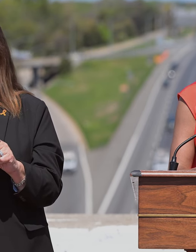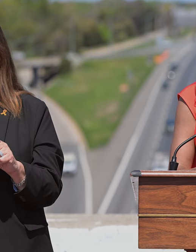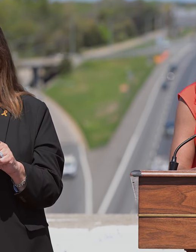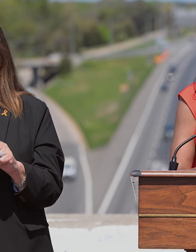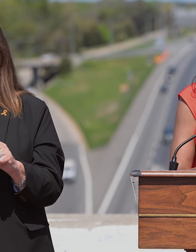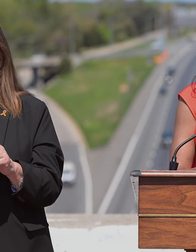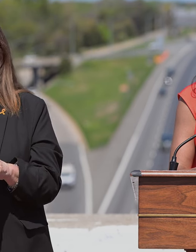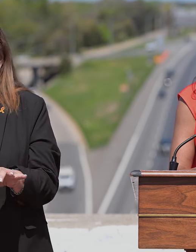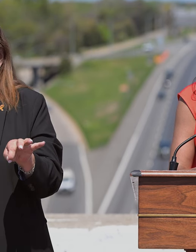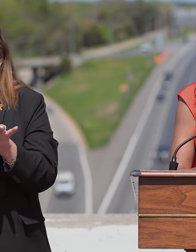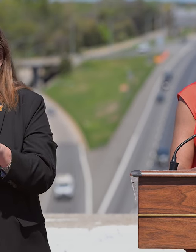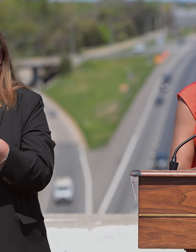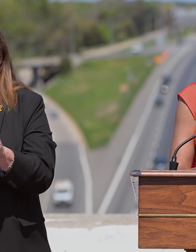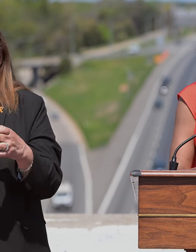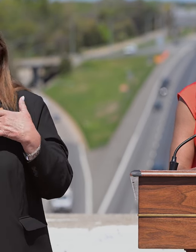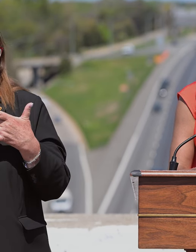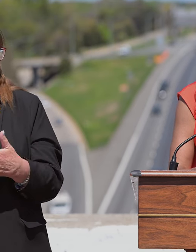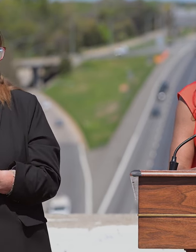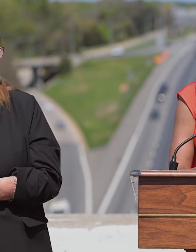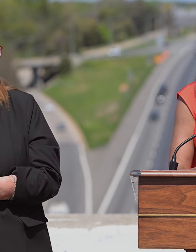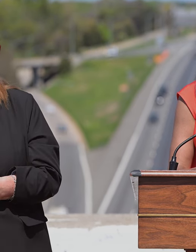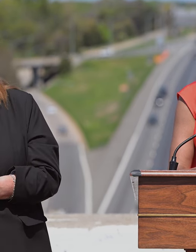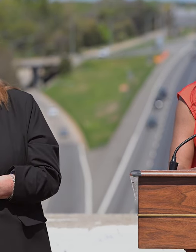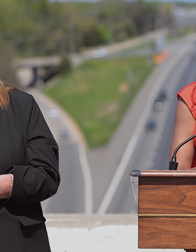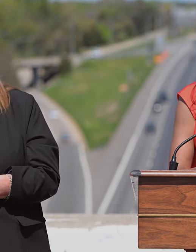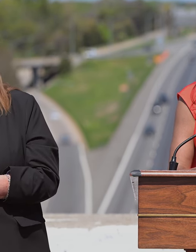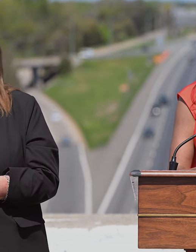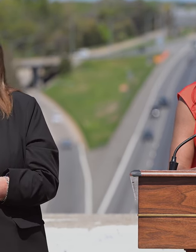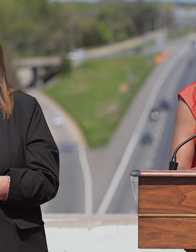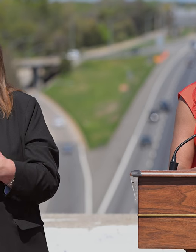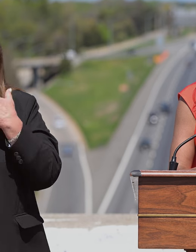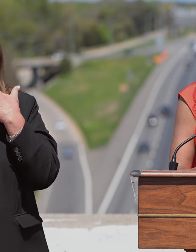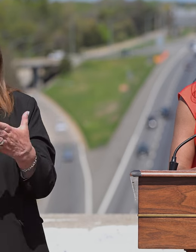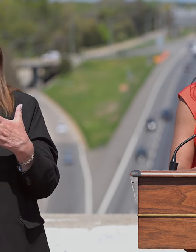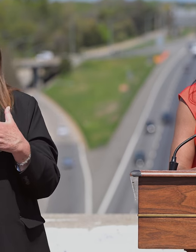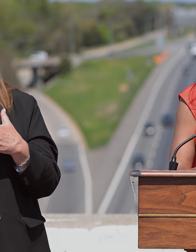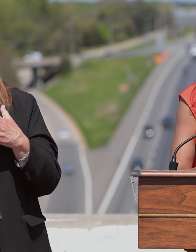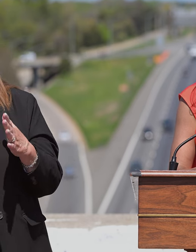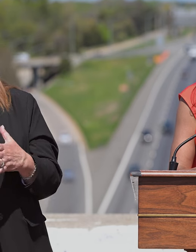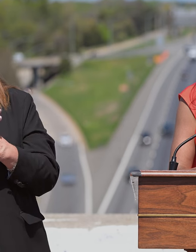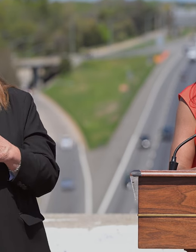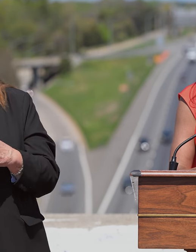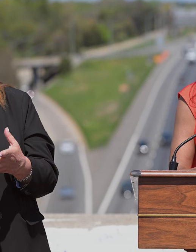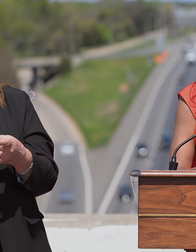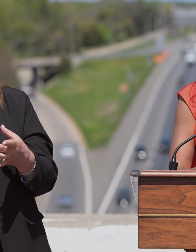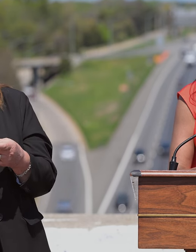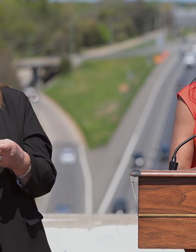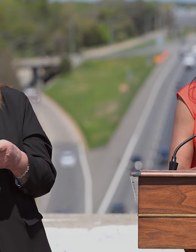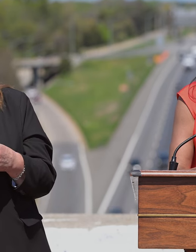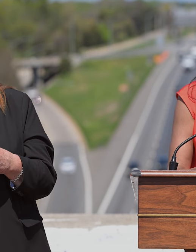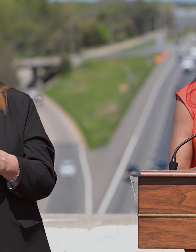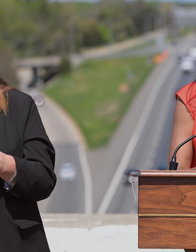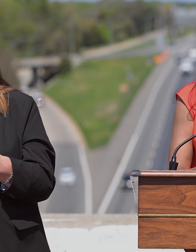this significant safety event. My sincere gratitude to the speakers who share their remarks and